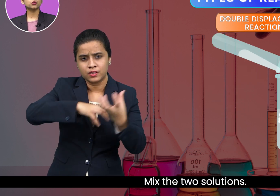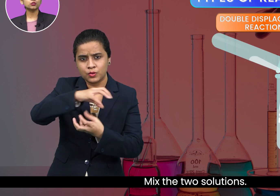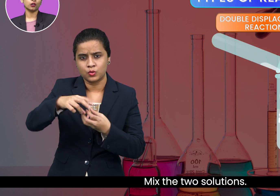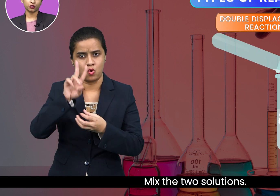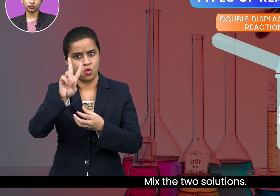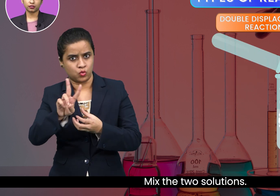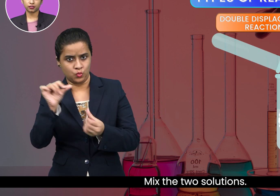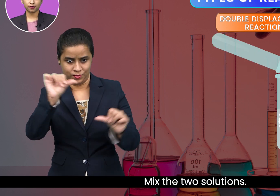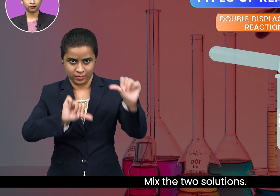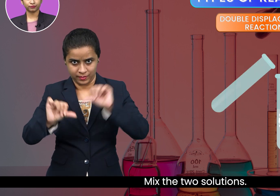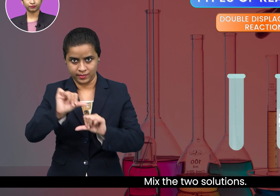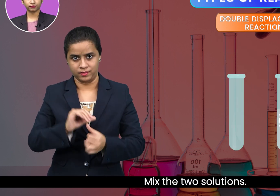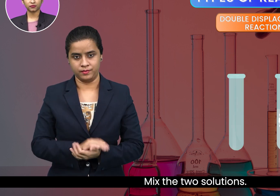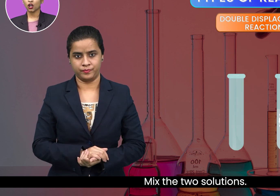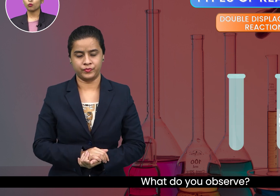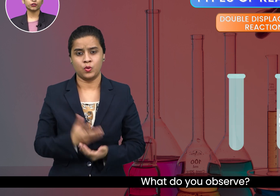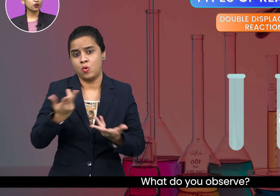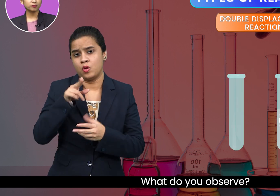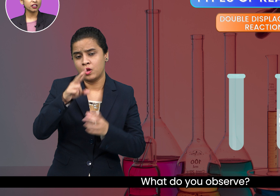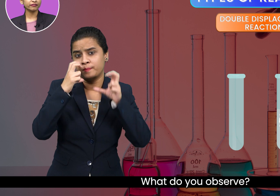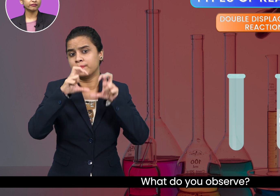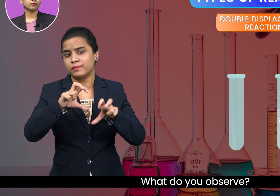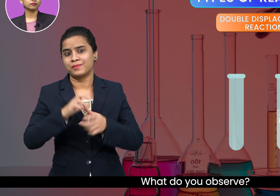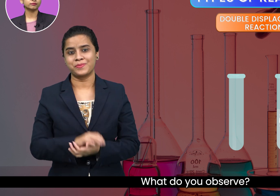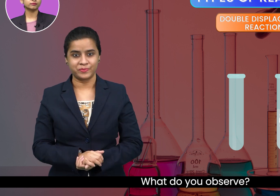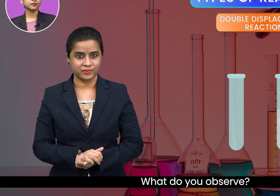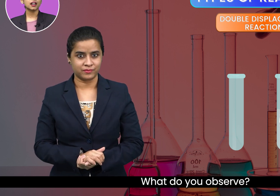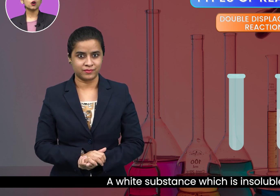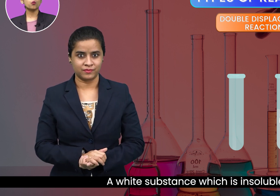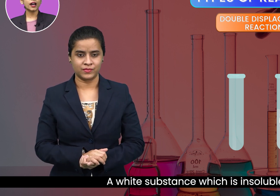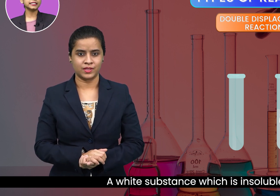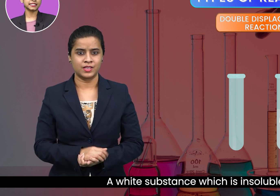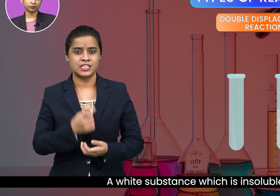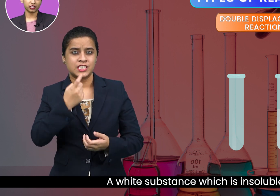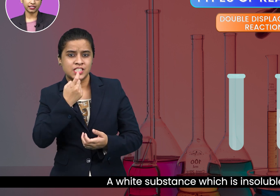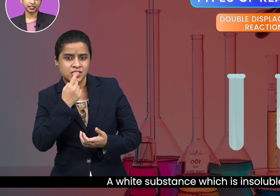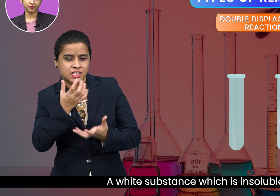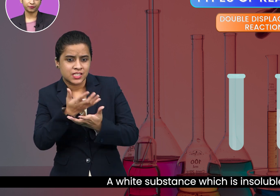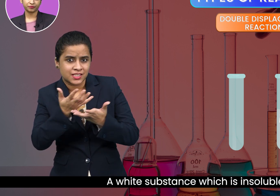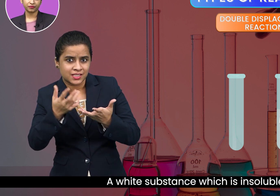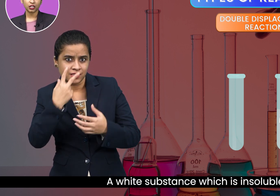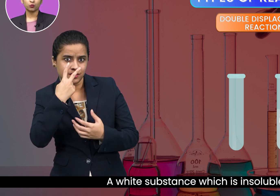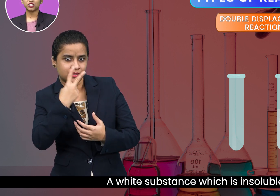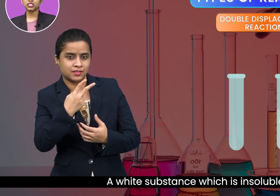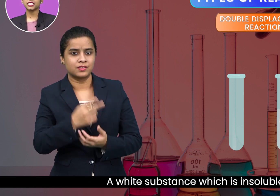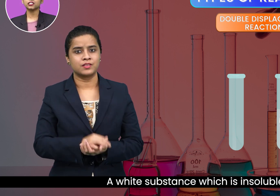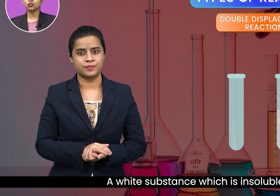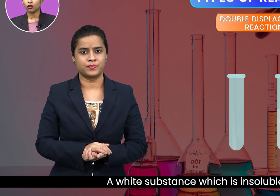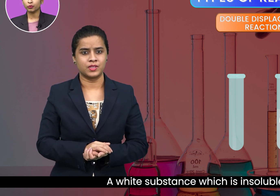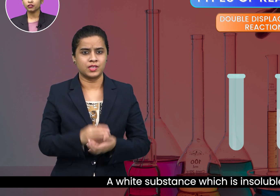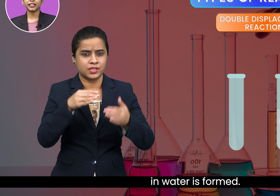Mix the two solutions. What do you observe? A white substance which